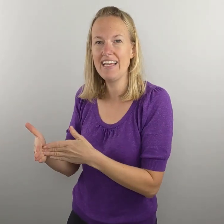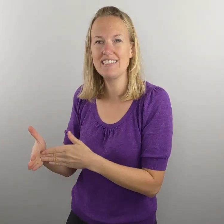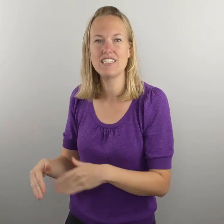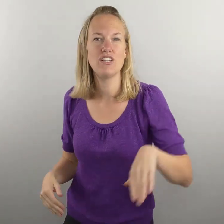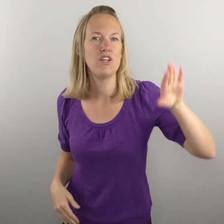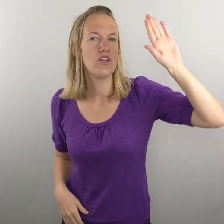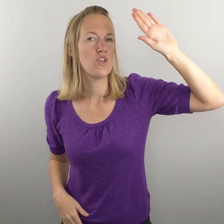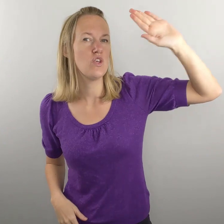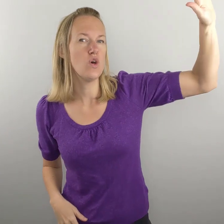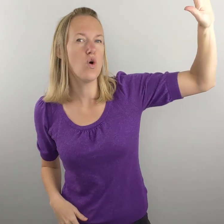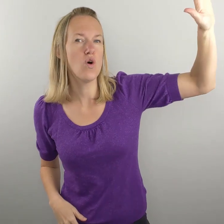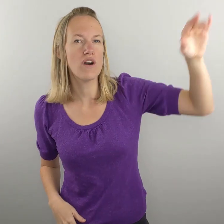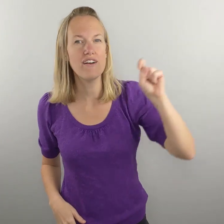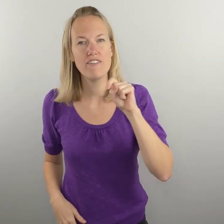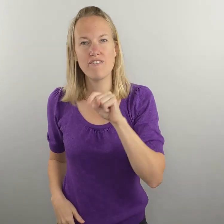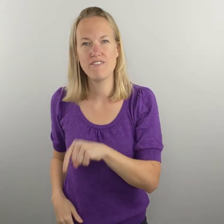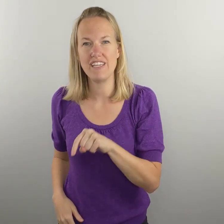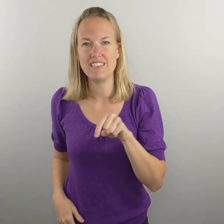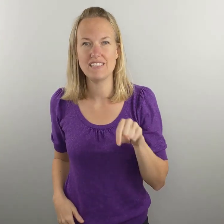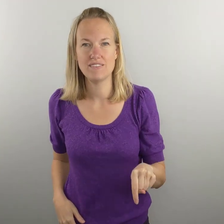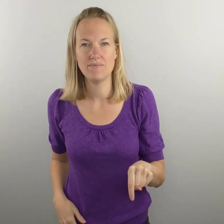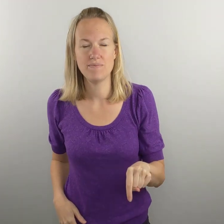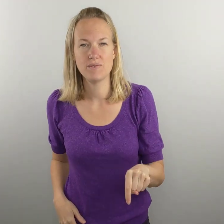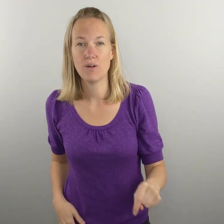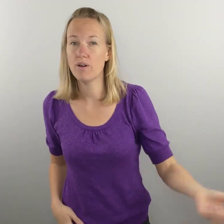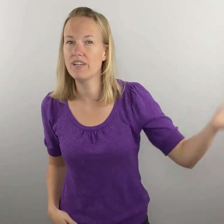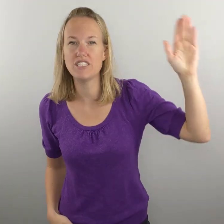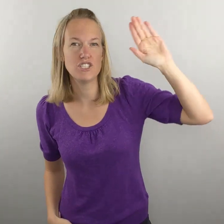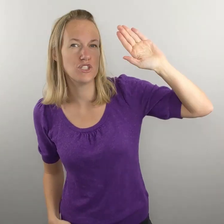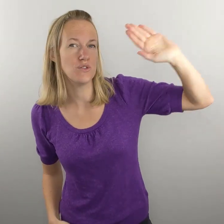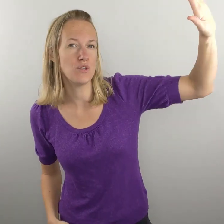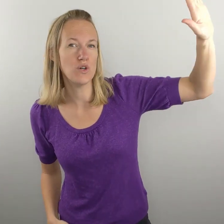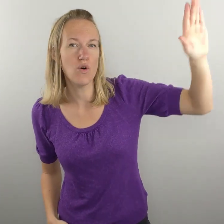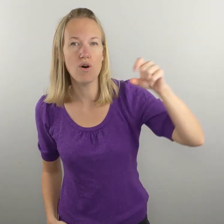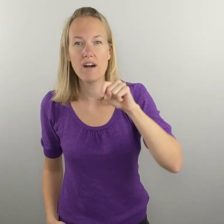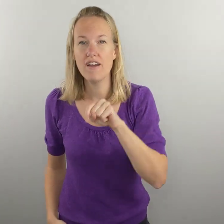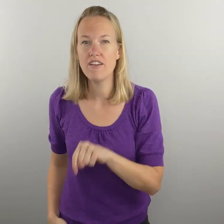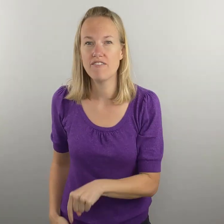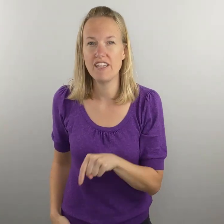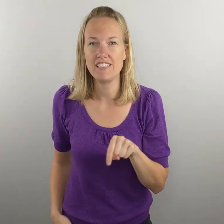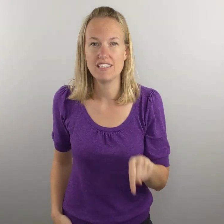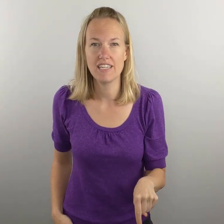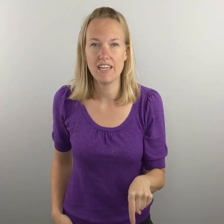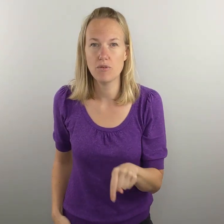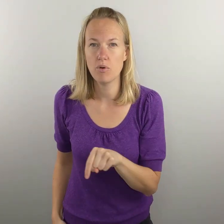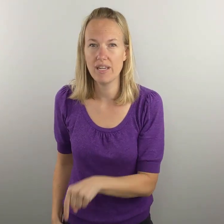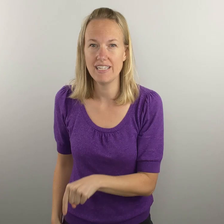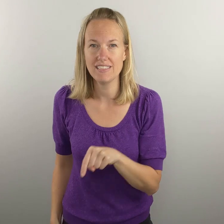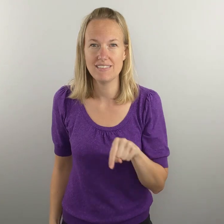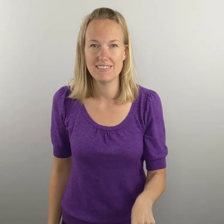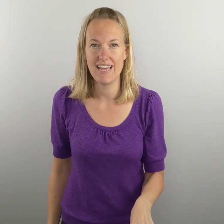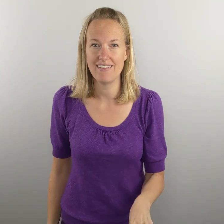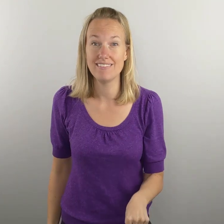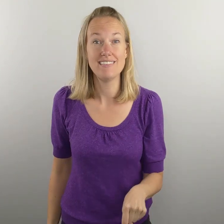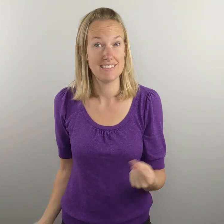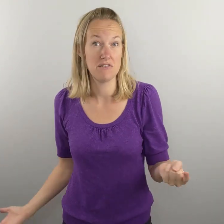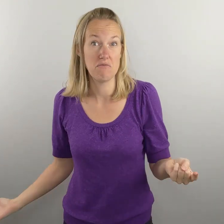at your feet. Or you can just do your feet, okay? You're pointing down,